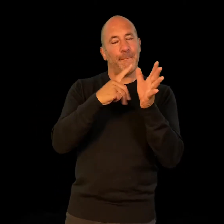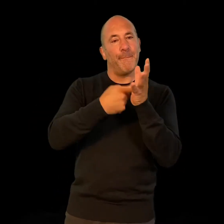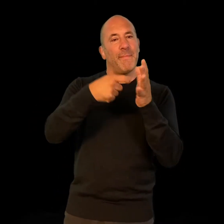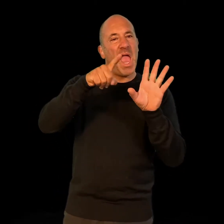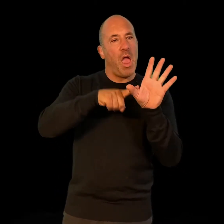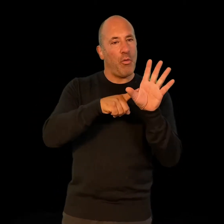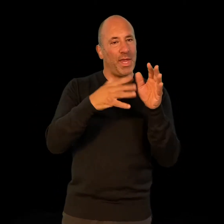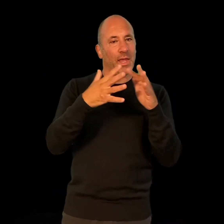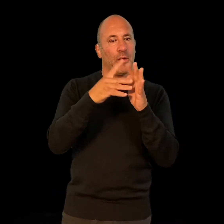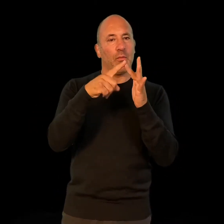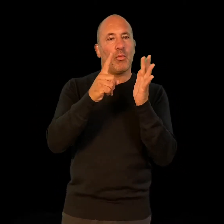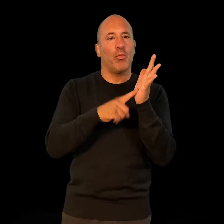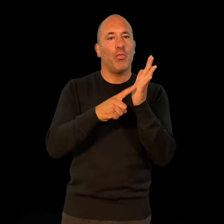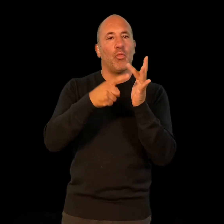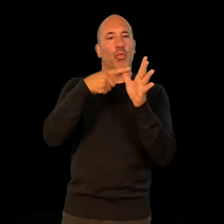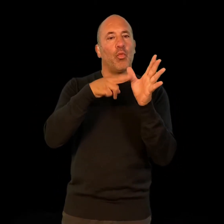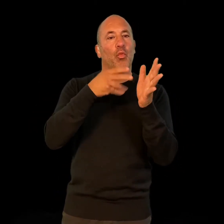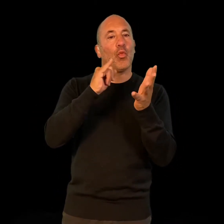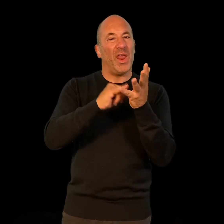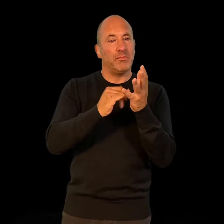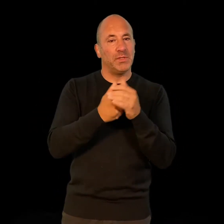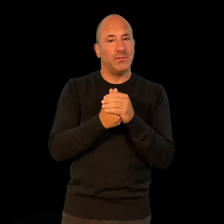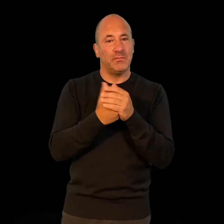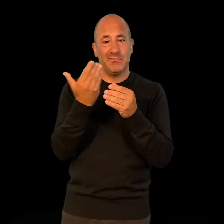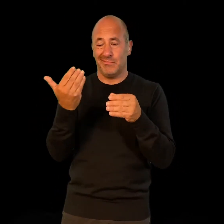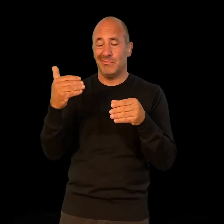Mary Williams, new wife of LMS missionary